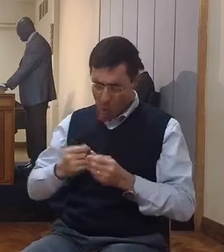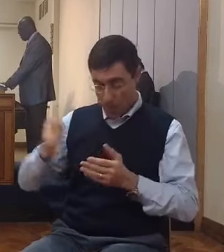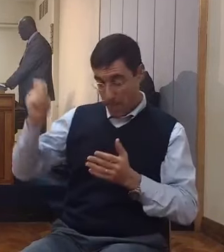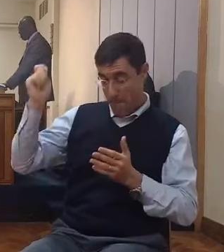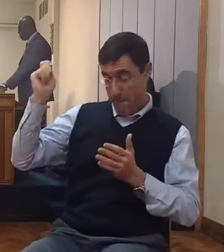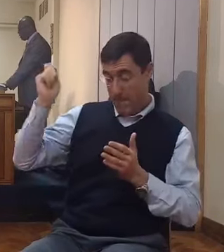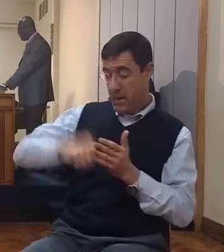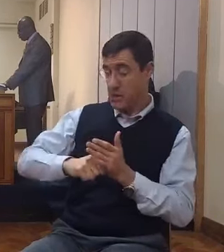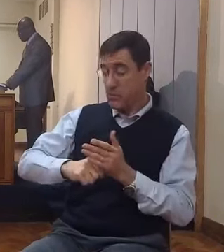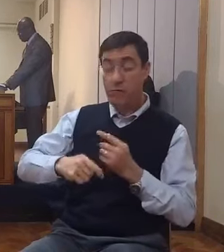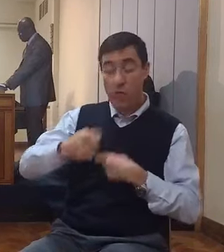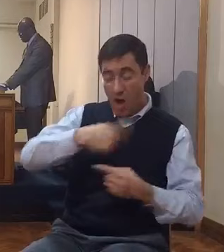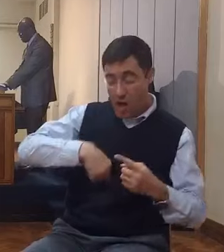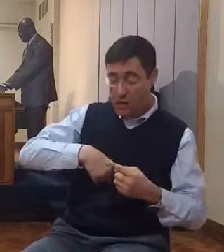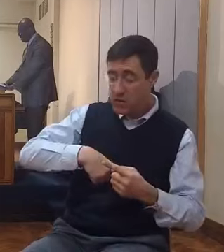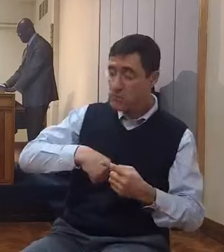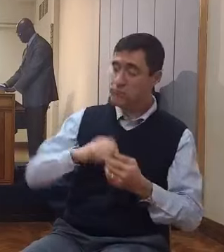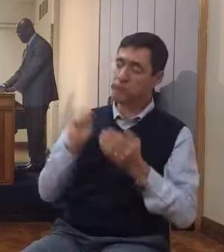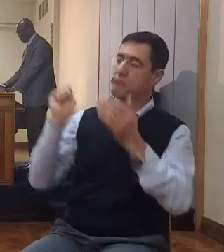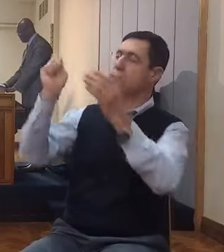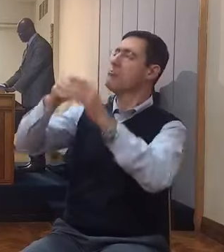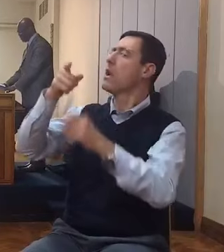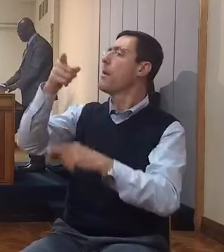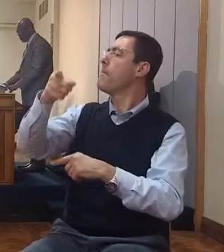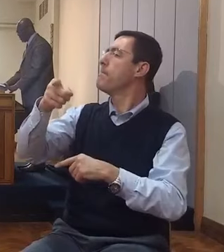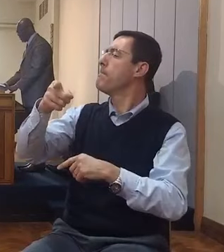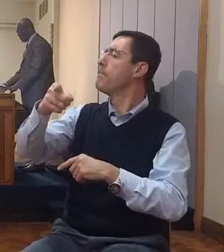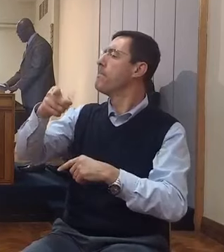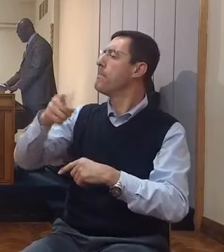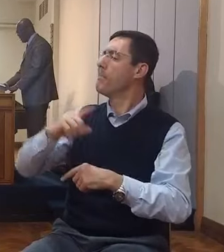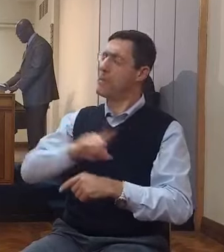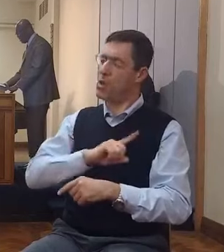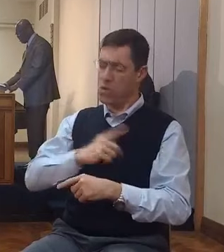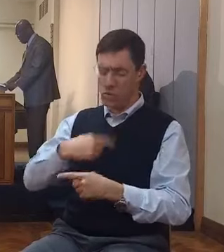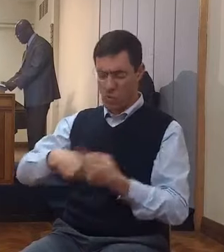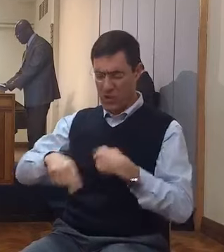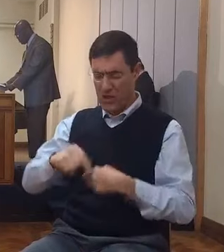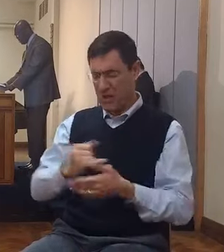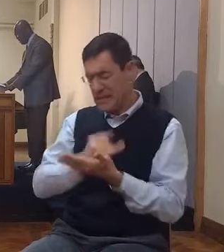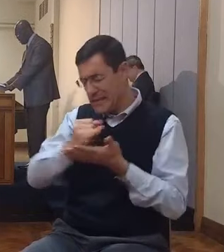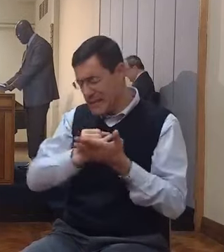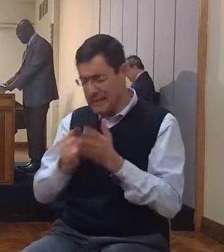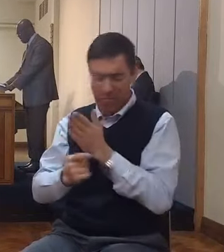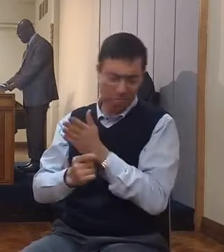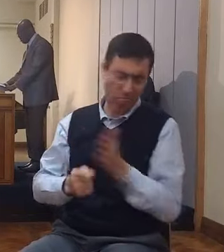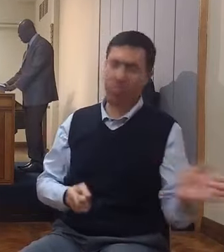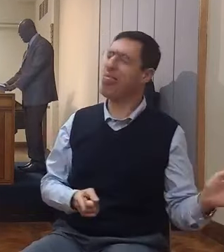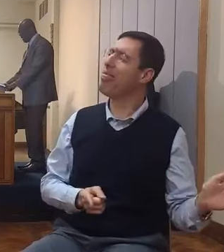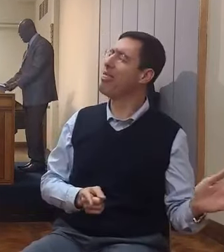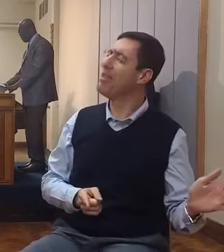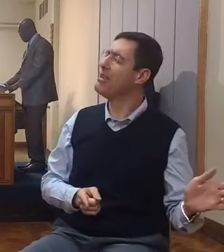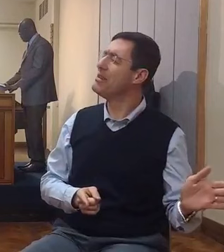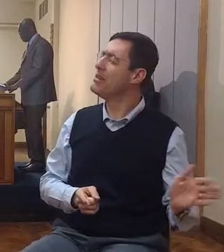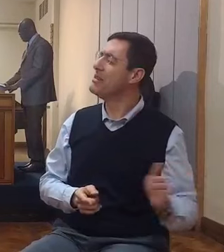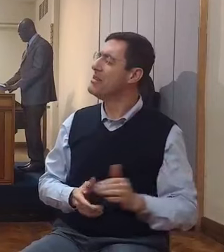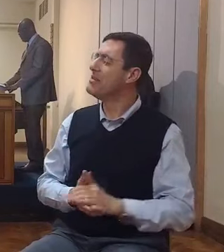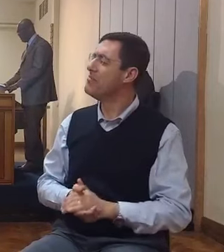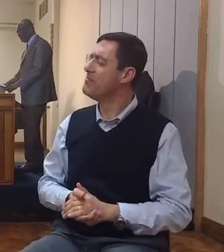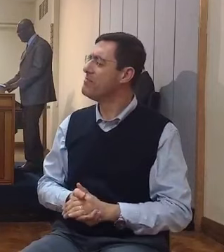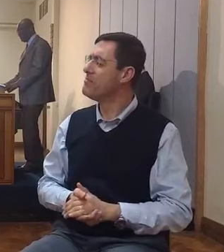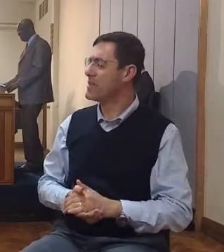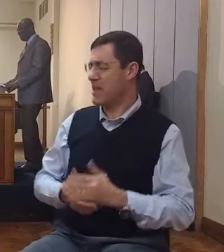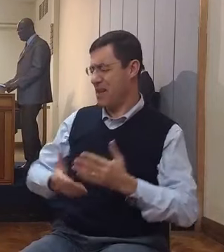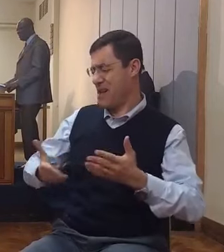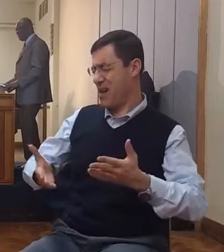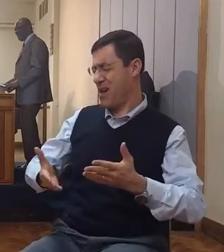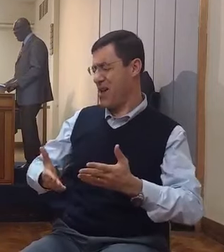us for all our waywardness and sin, for all our transgressions before thee. And oh, we come, Lord, to